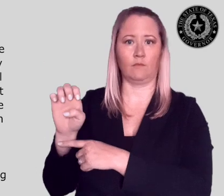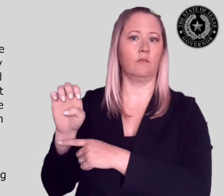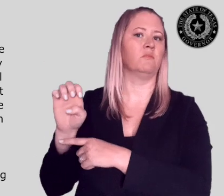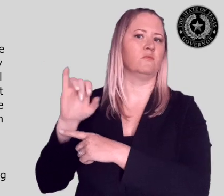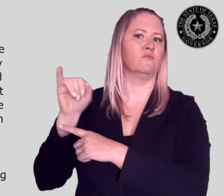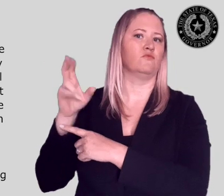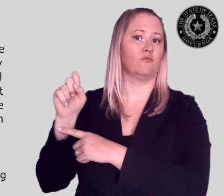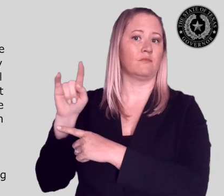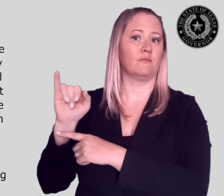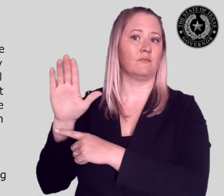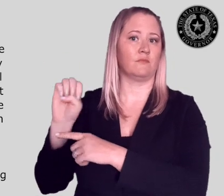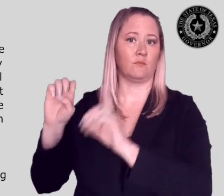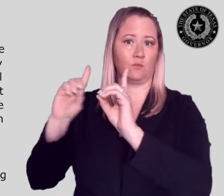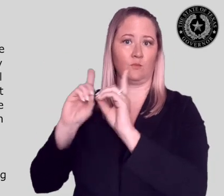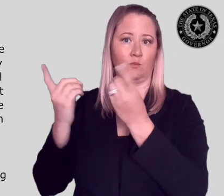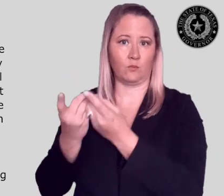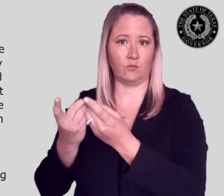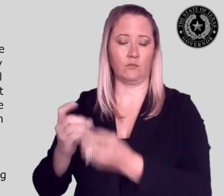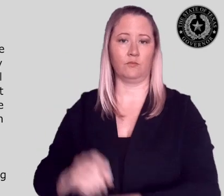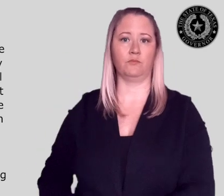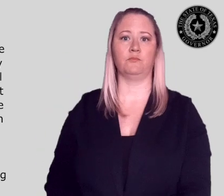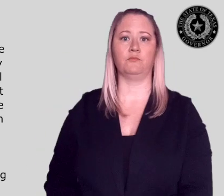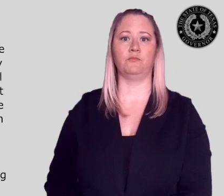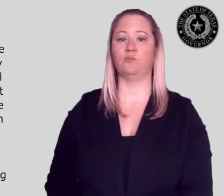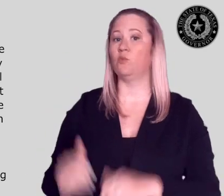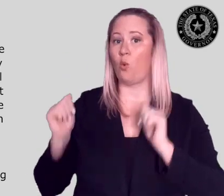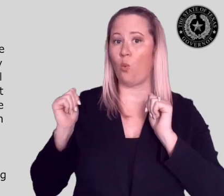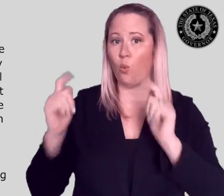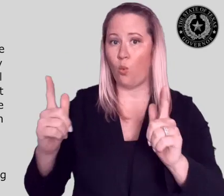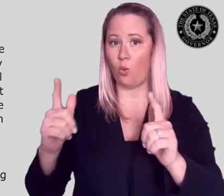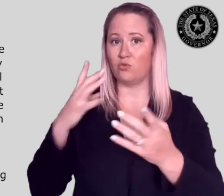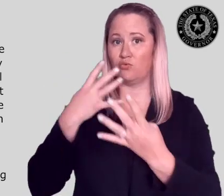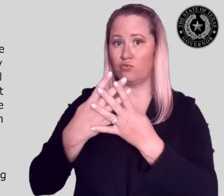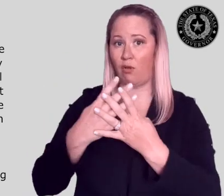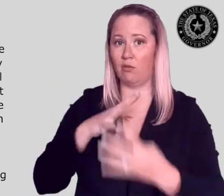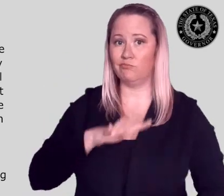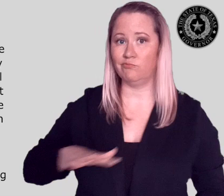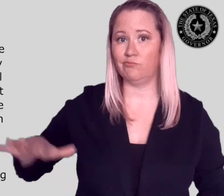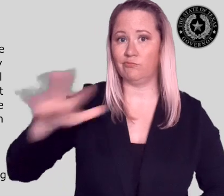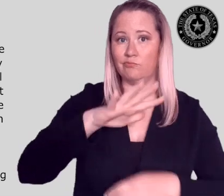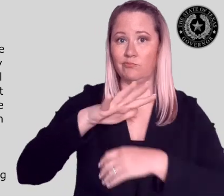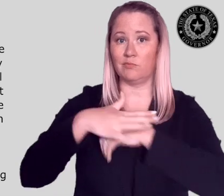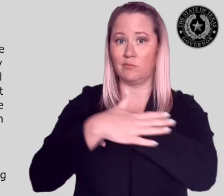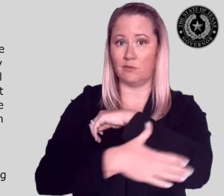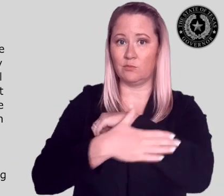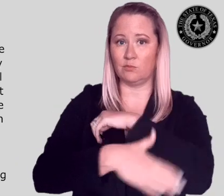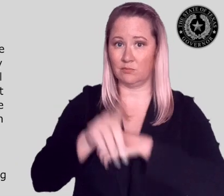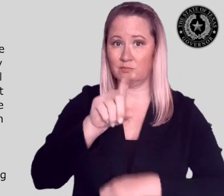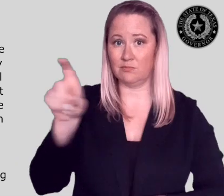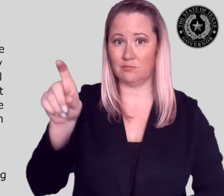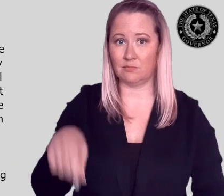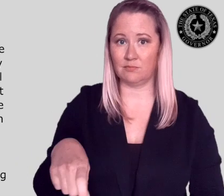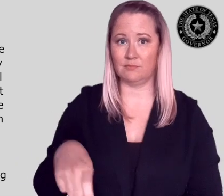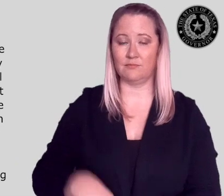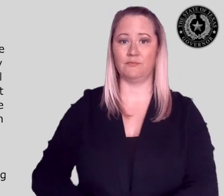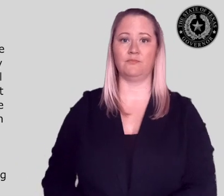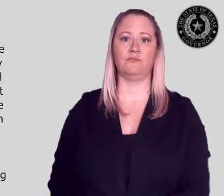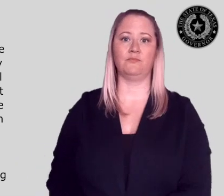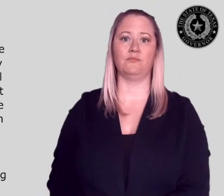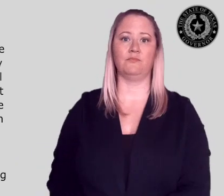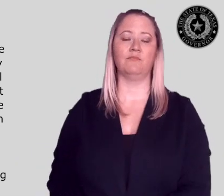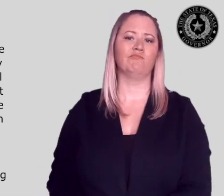acting consistent with guidance by the Texas Commission on Jail Standards may continue to use appropriate